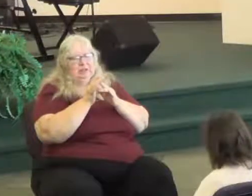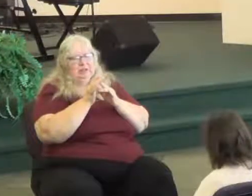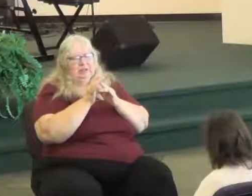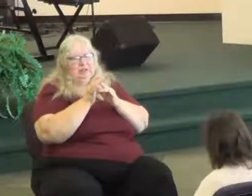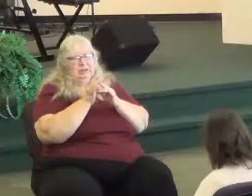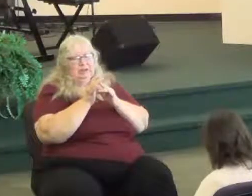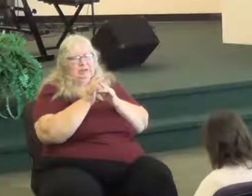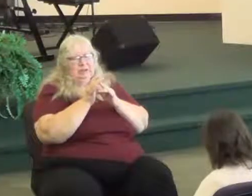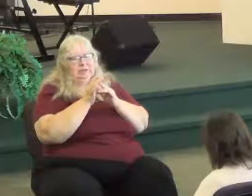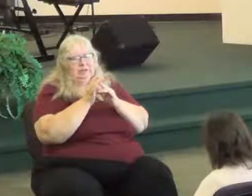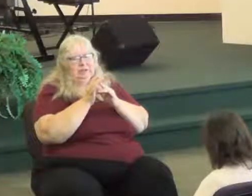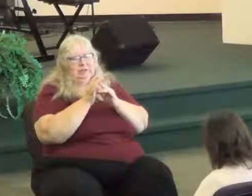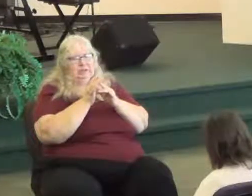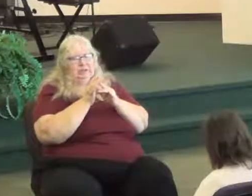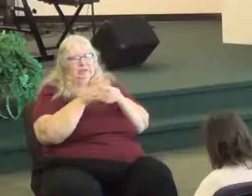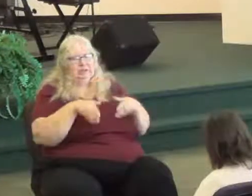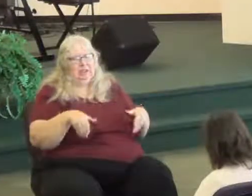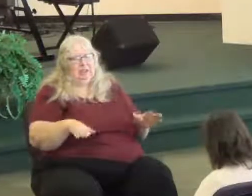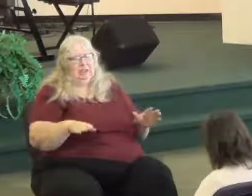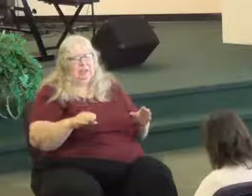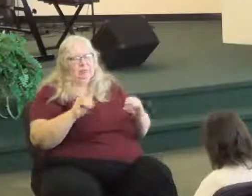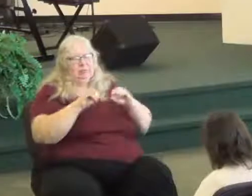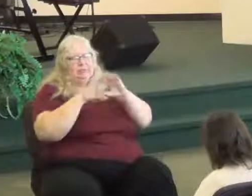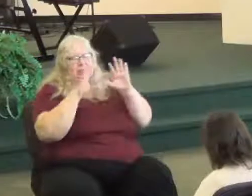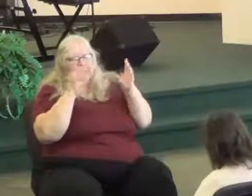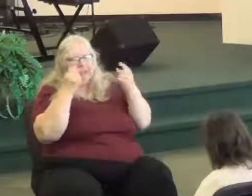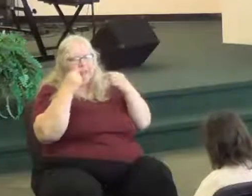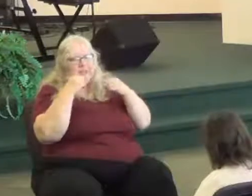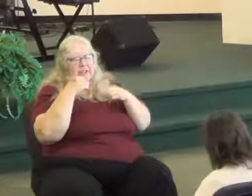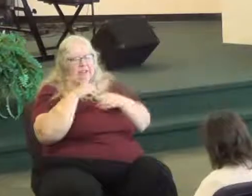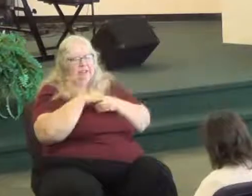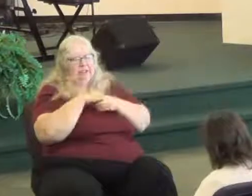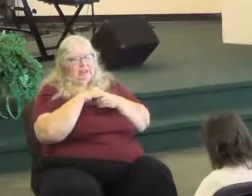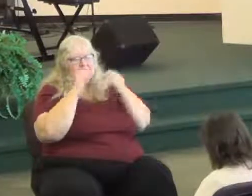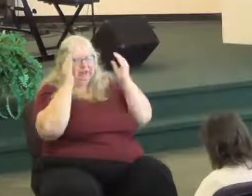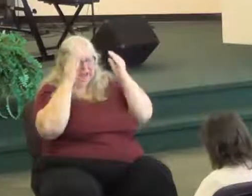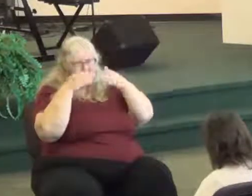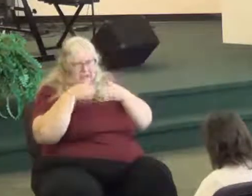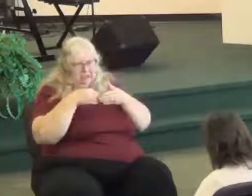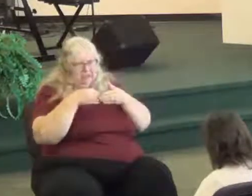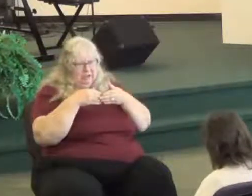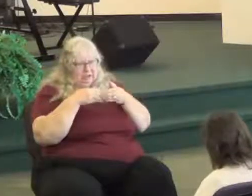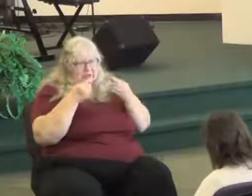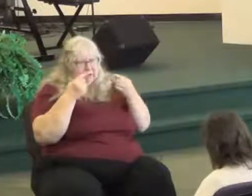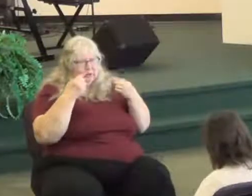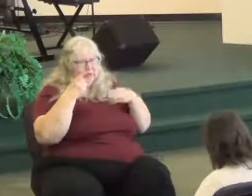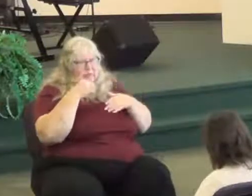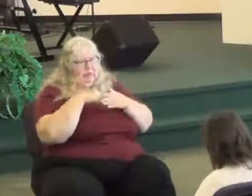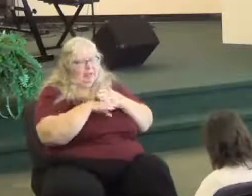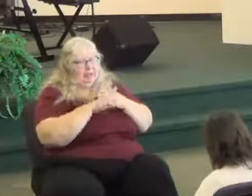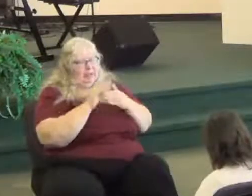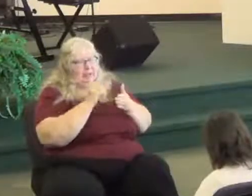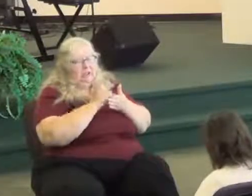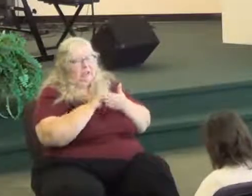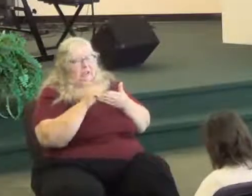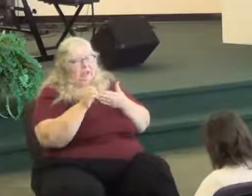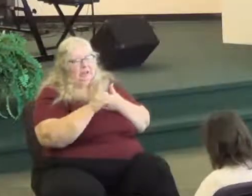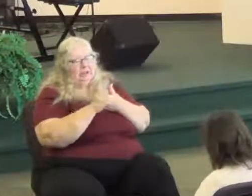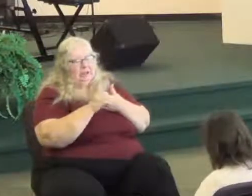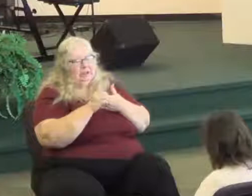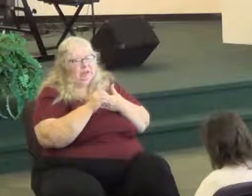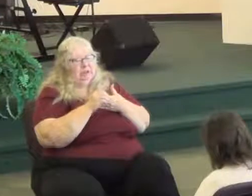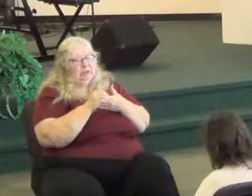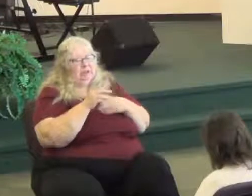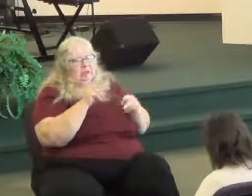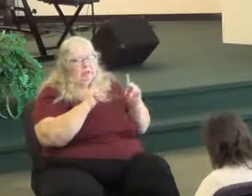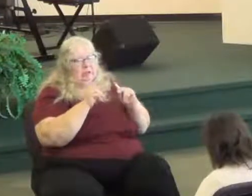Let us be light in the darkness out there as we head into this next week. Lord, for those that are in the fair, we just